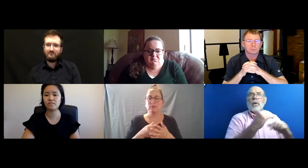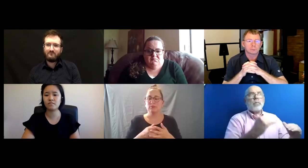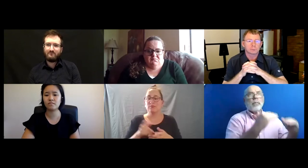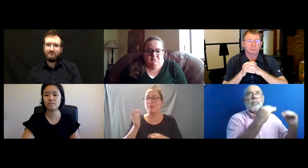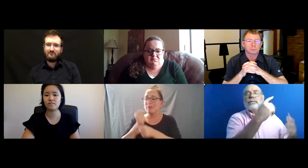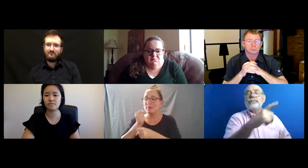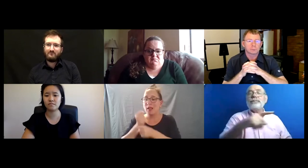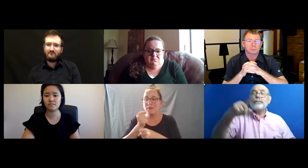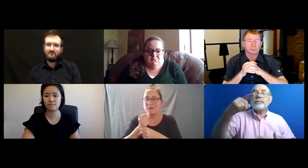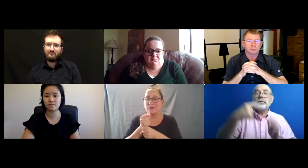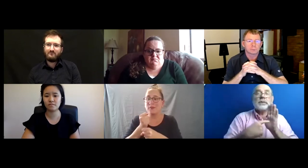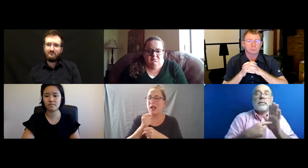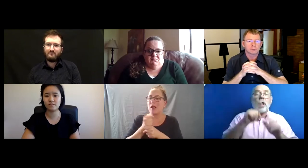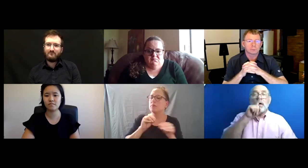changed drastically.